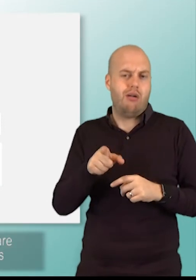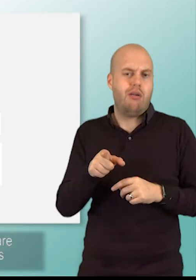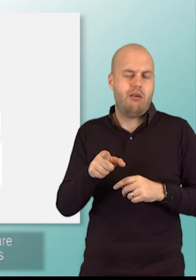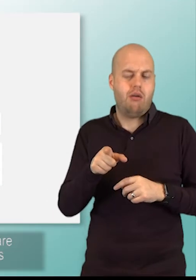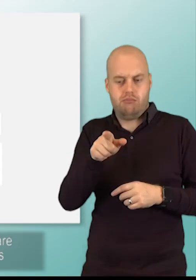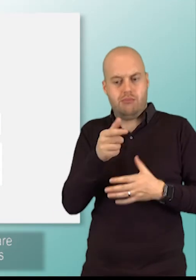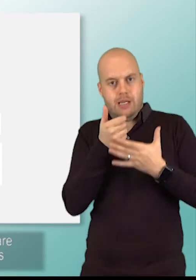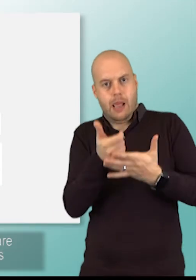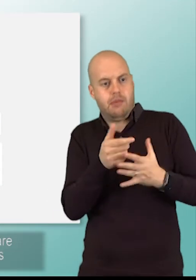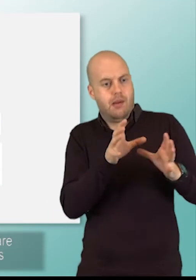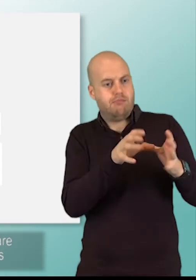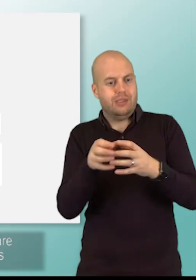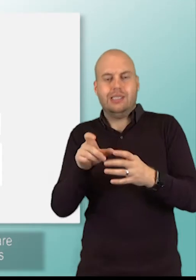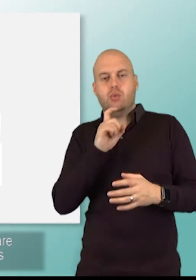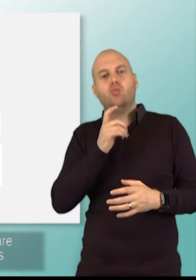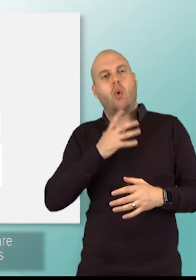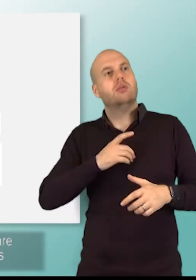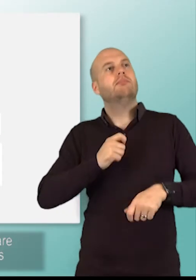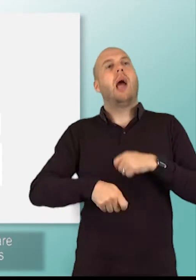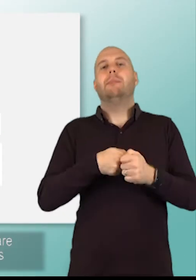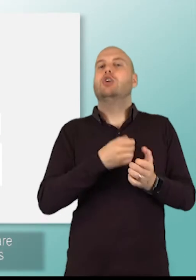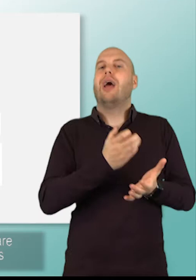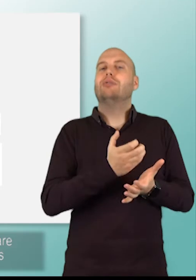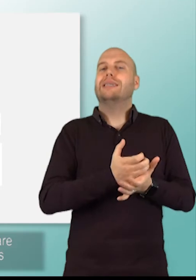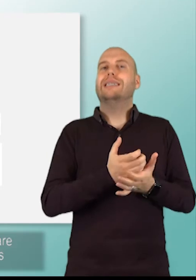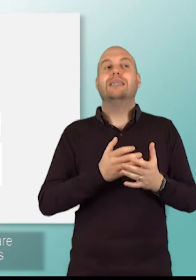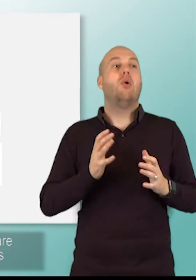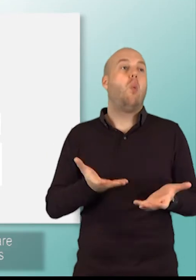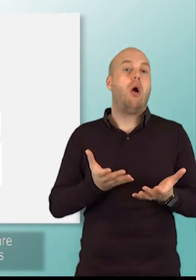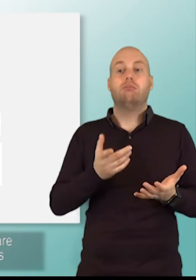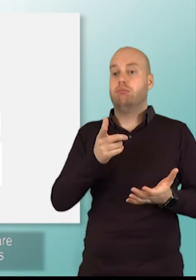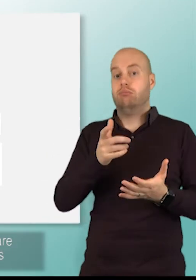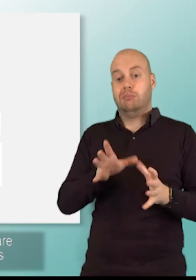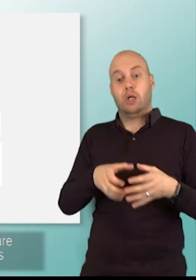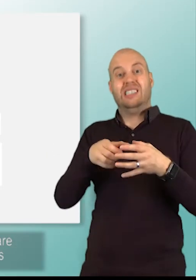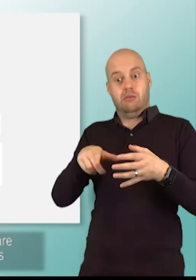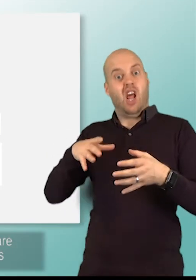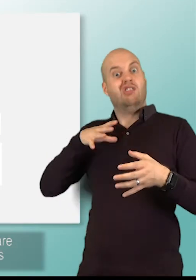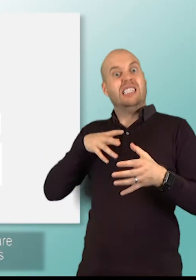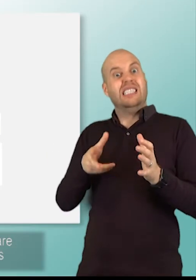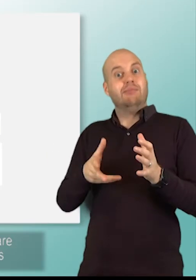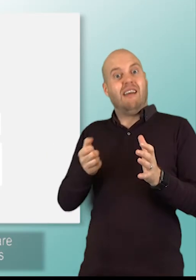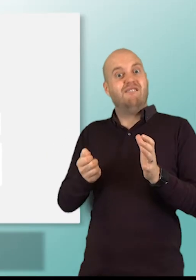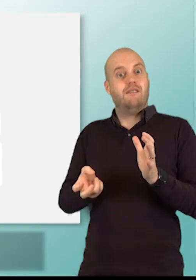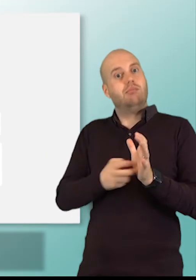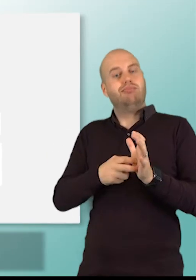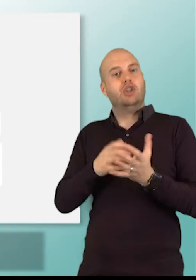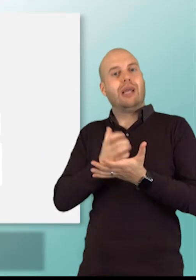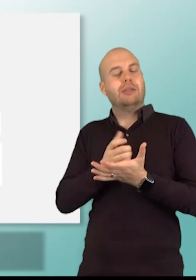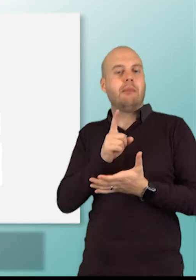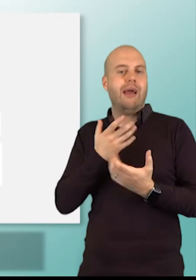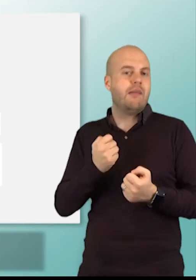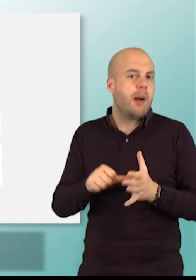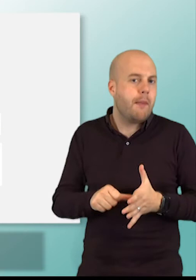they might want to become charities or bodies who already are charities and are facing some problems. So that's a great